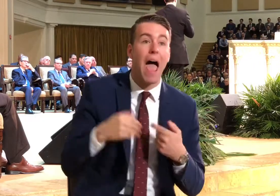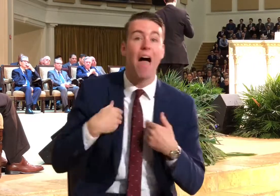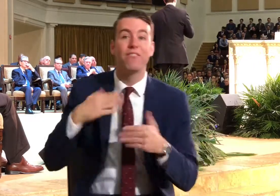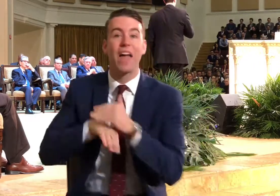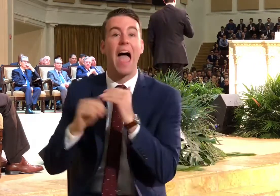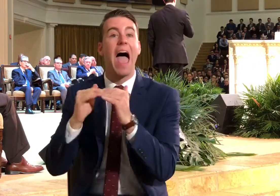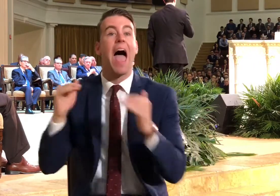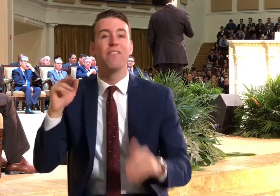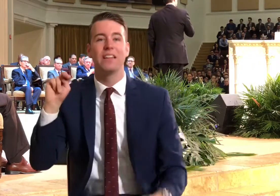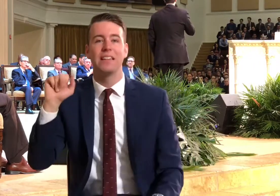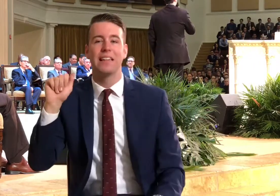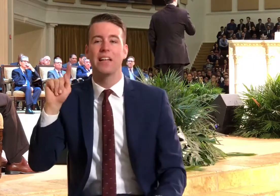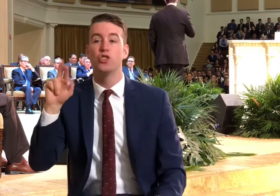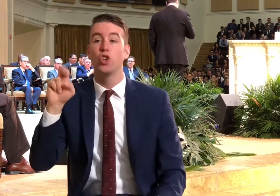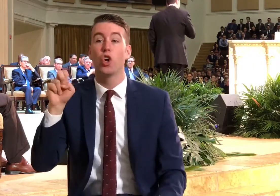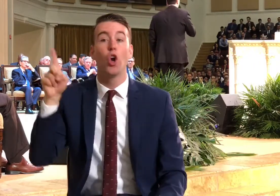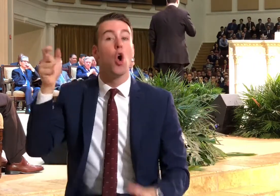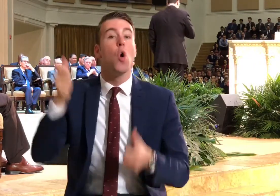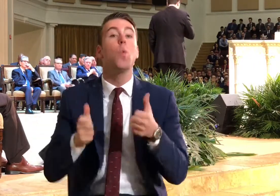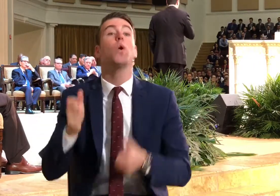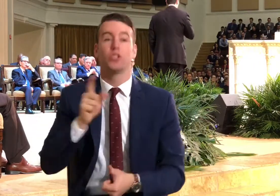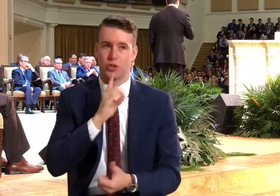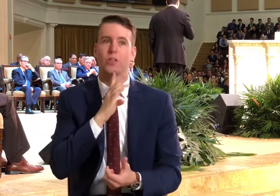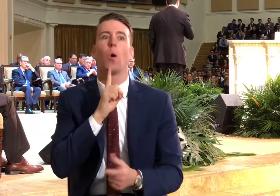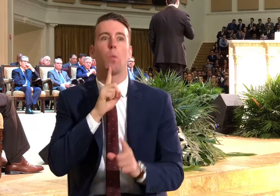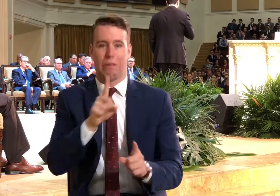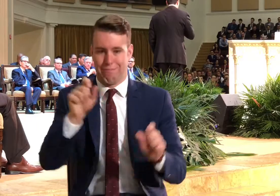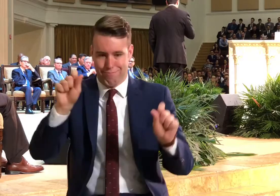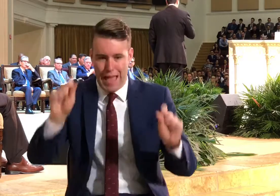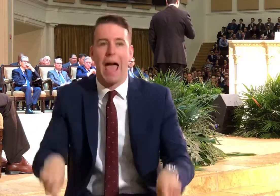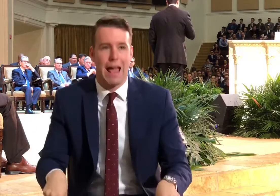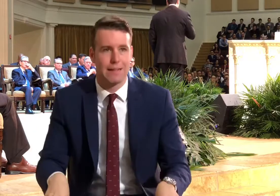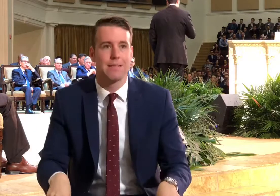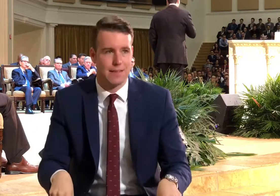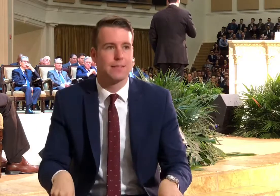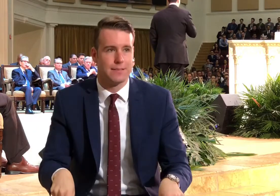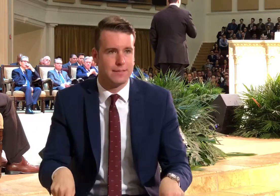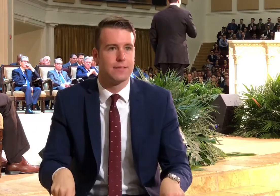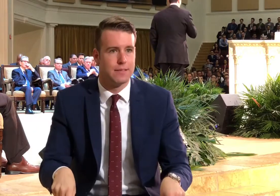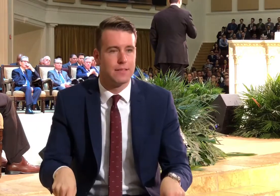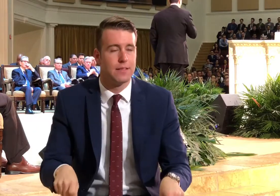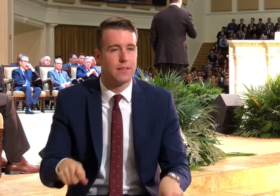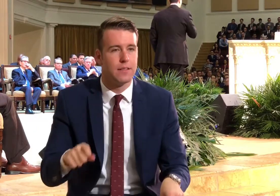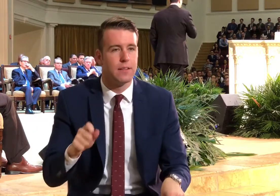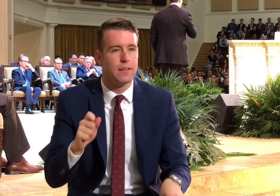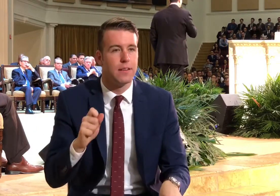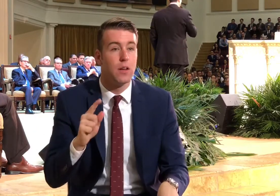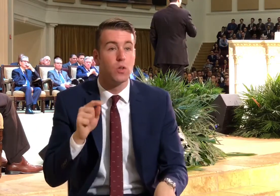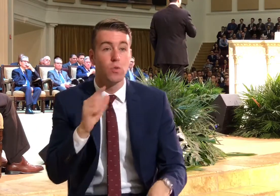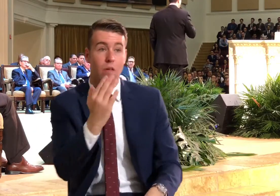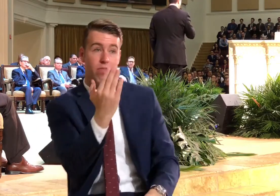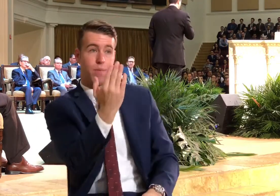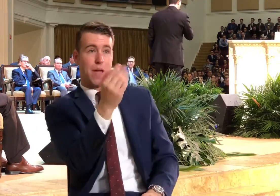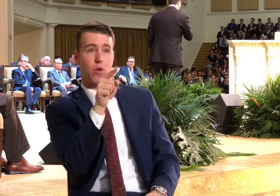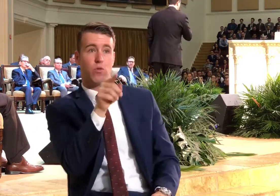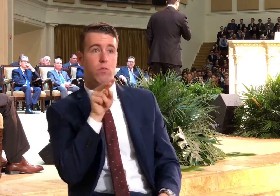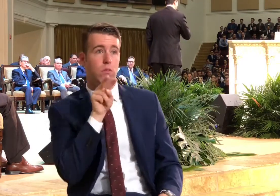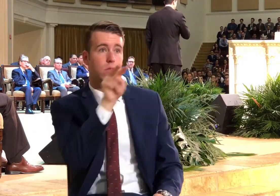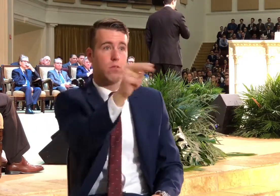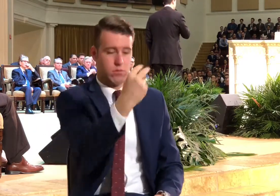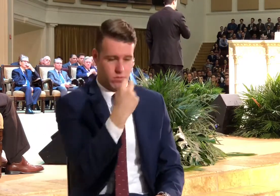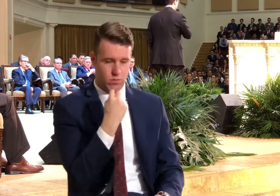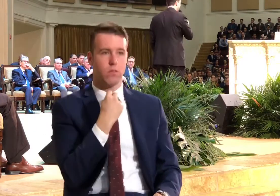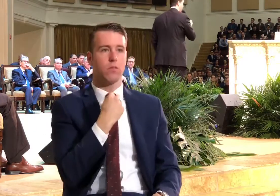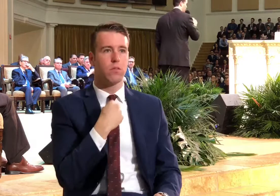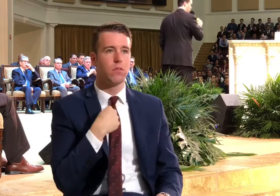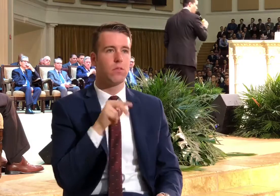nature that is well able. You can look in the mirror and see the same